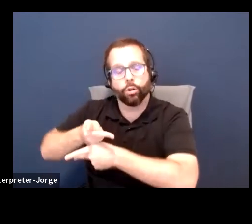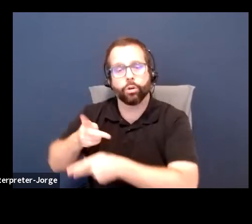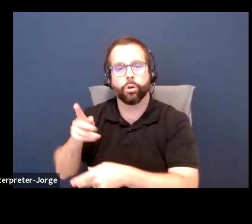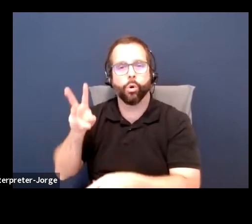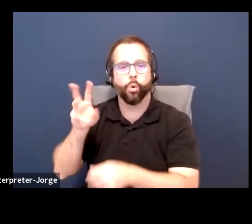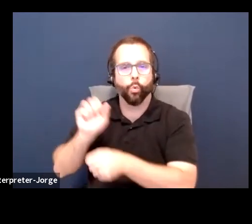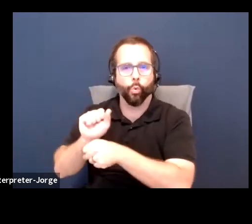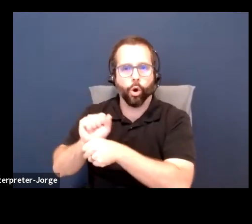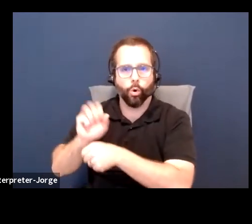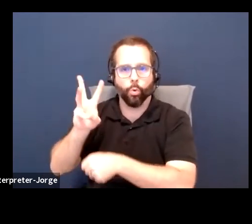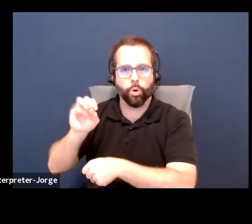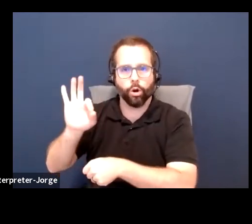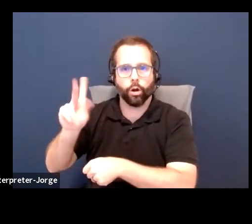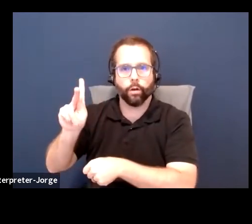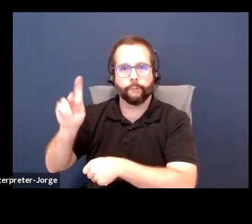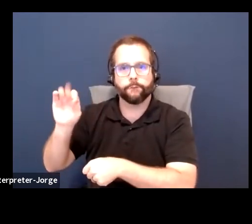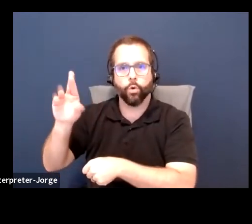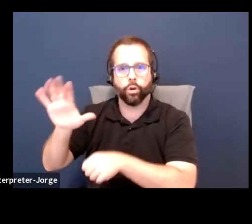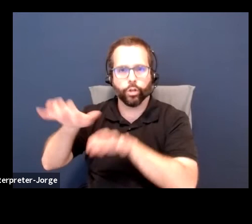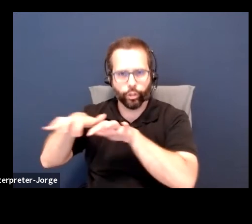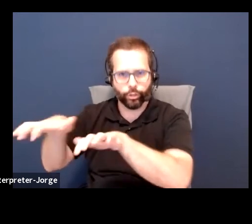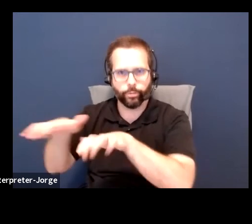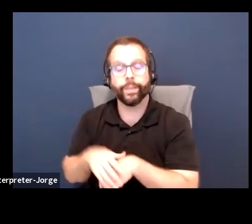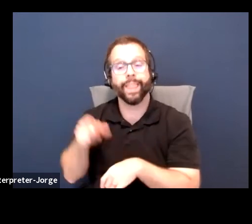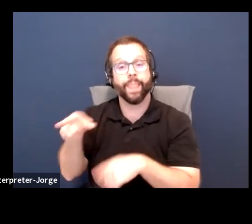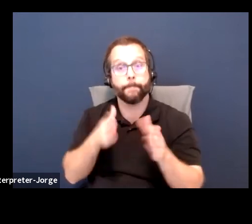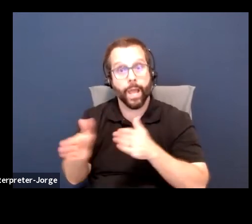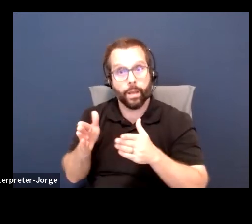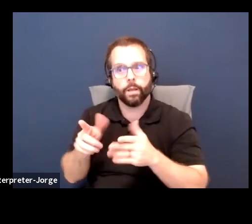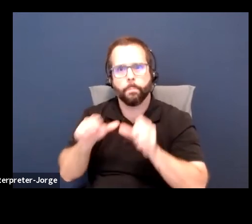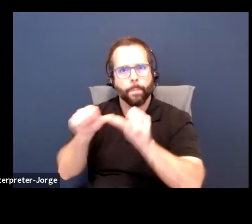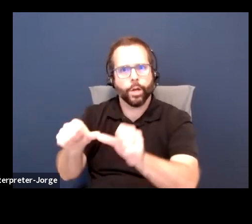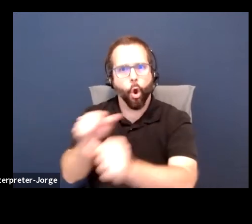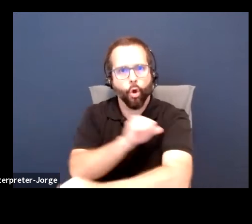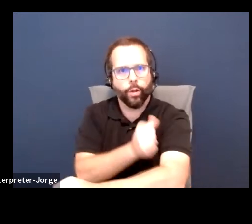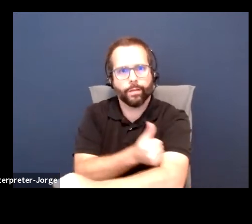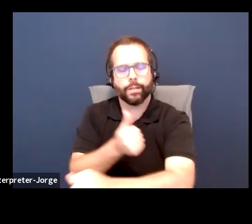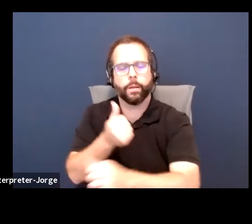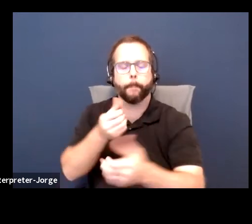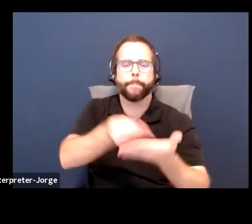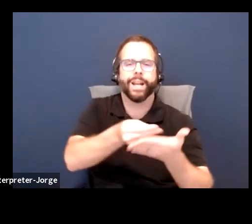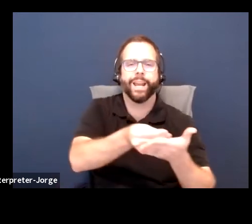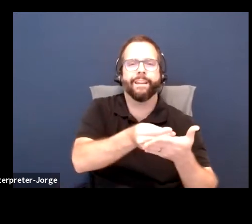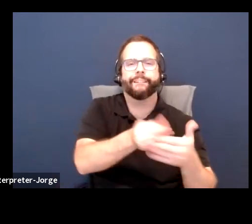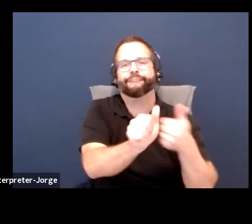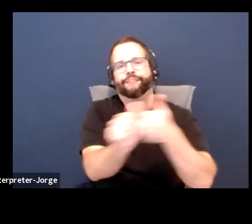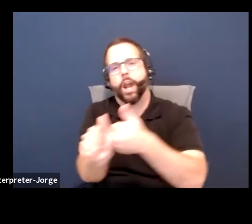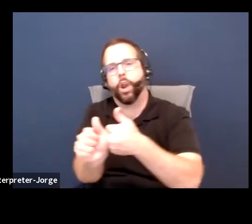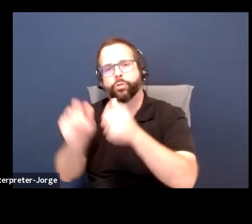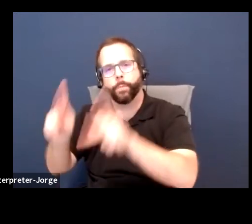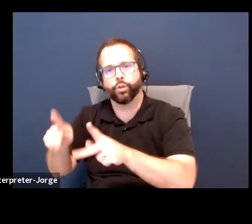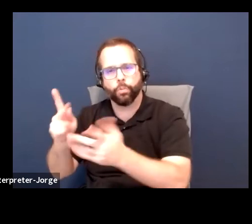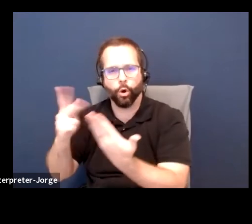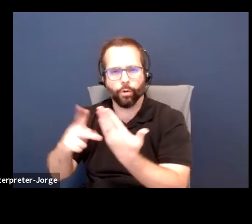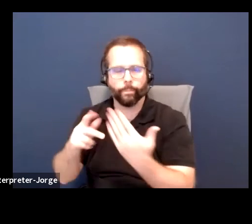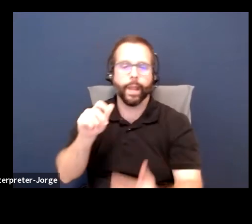also proposes to permanently authorize the Money Follows the Person program, which again, April and the